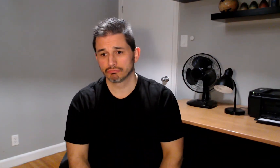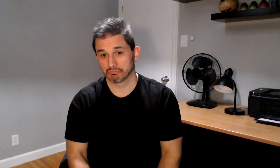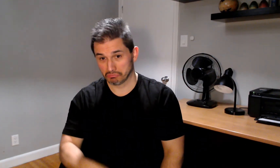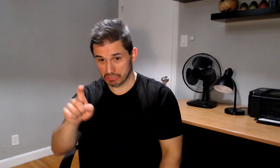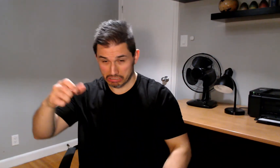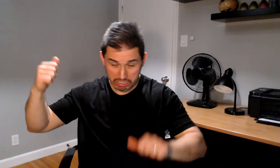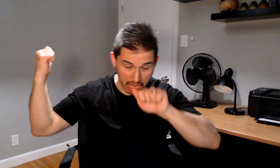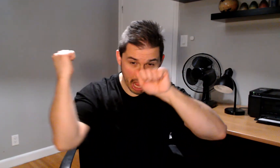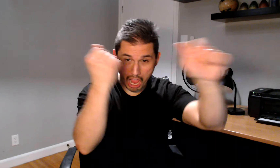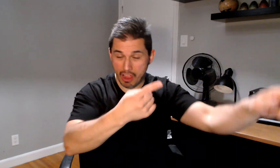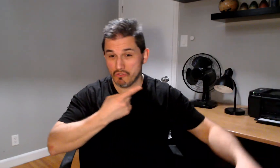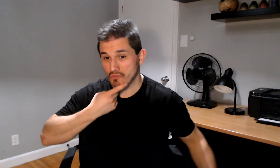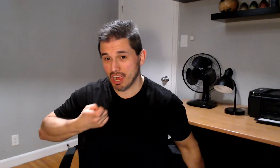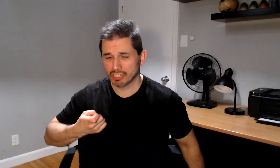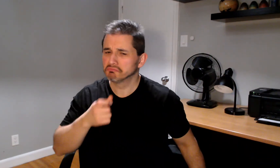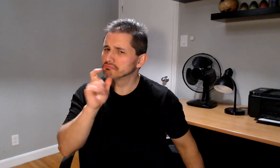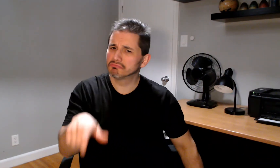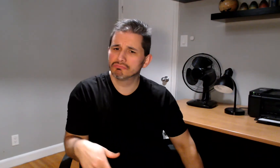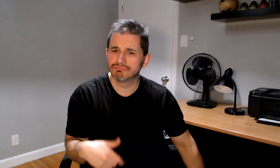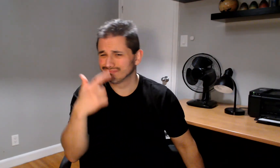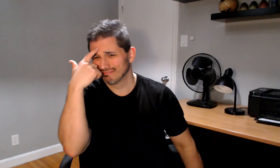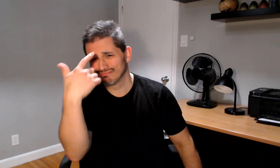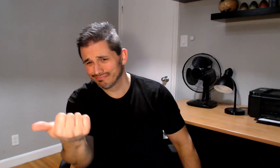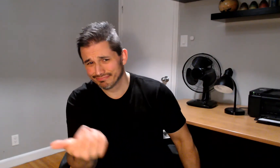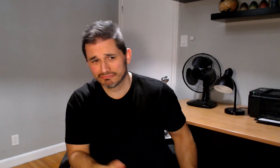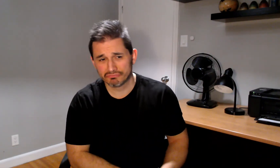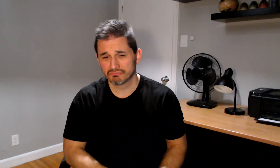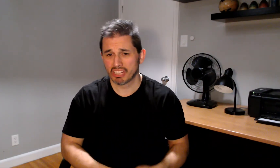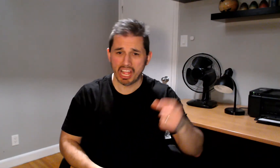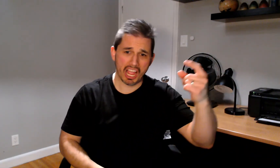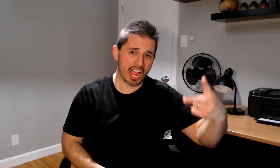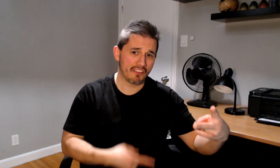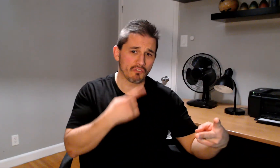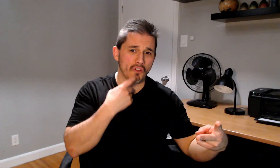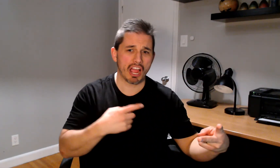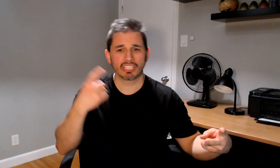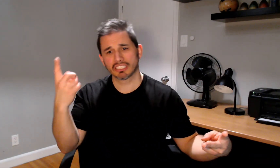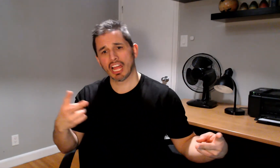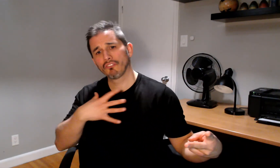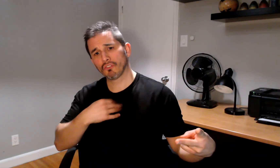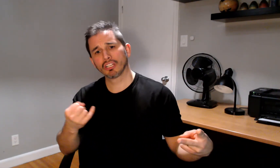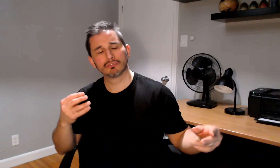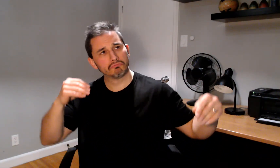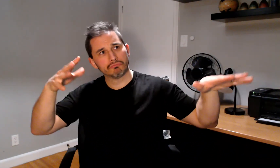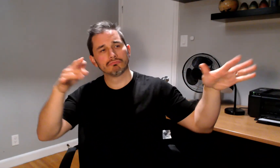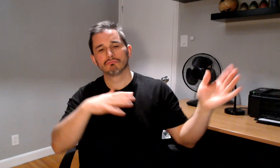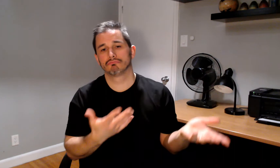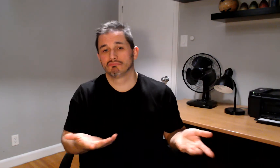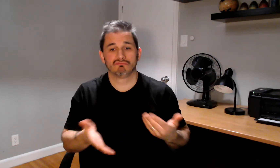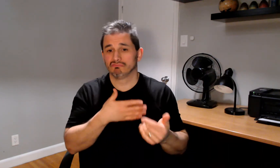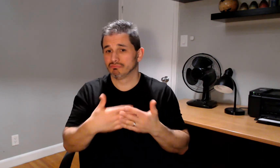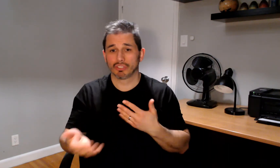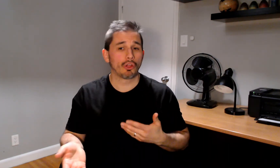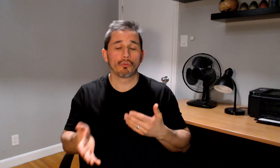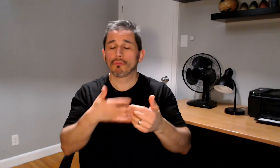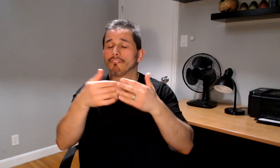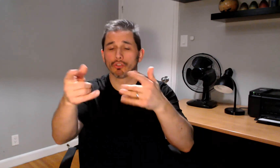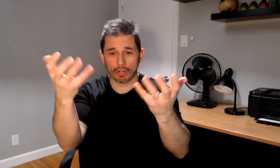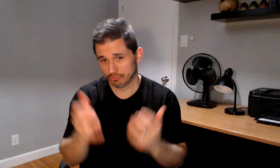smoke detections. It doesn't all have to be red for the smoke. You do half red, half white whenever those lights come on.